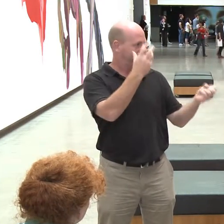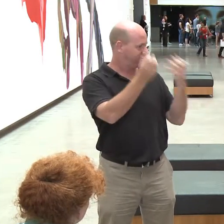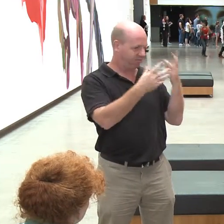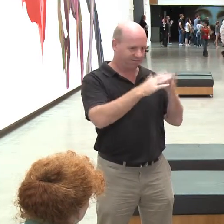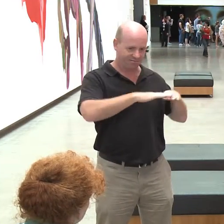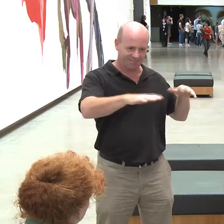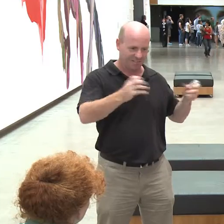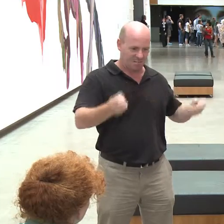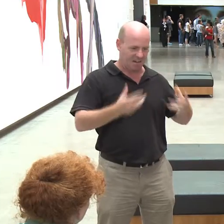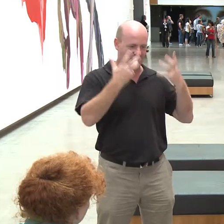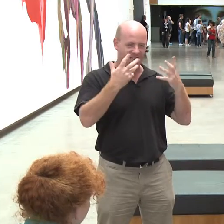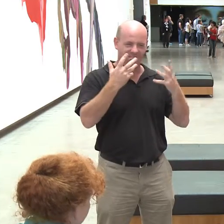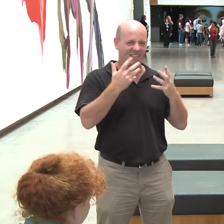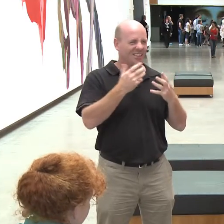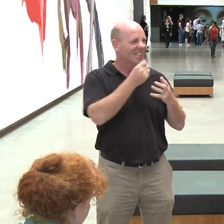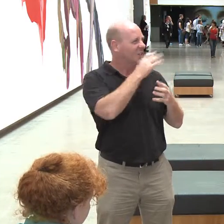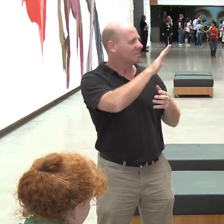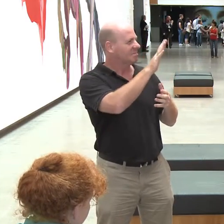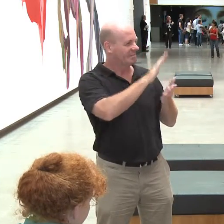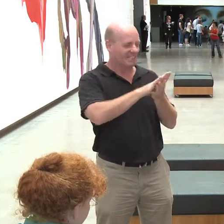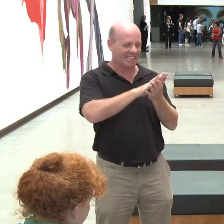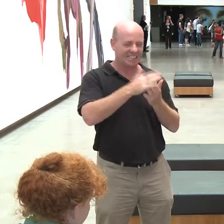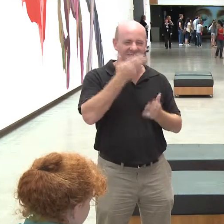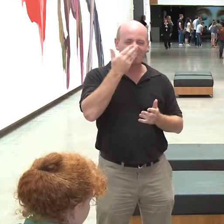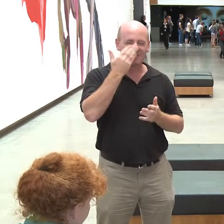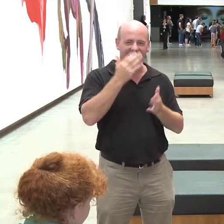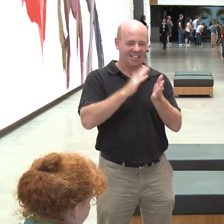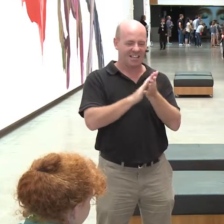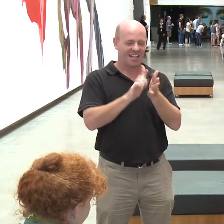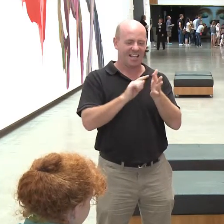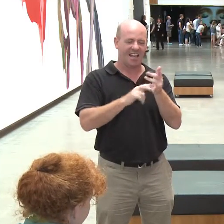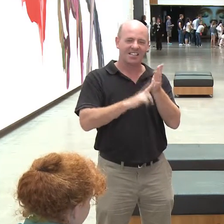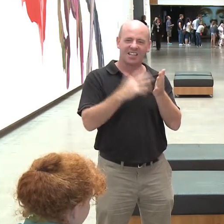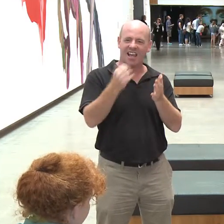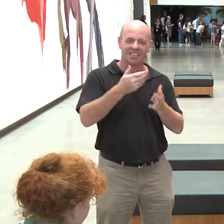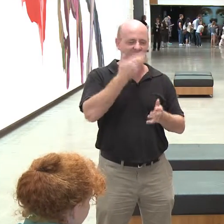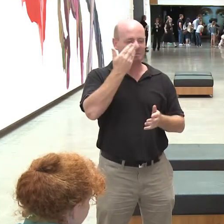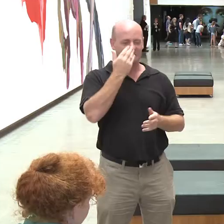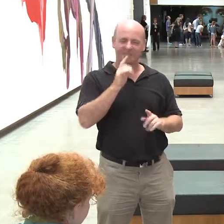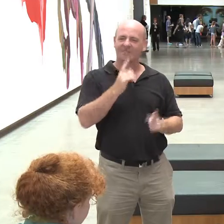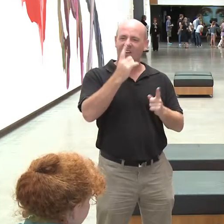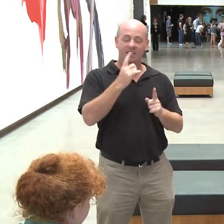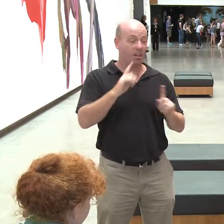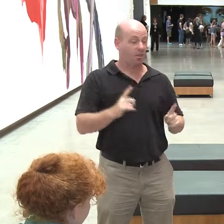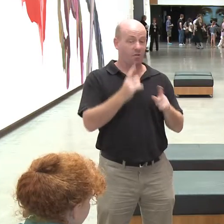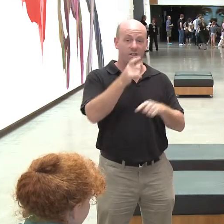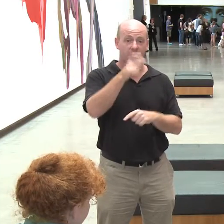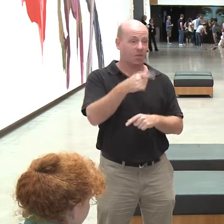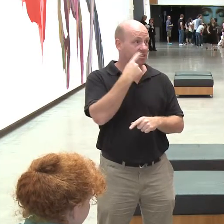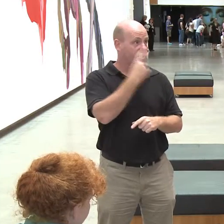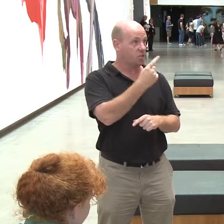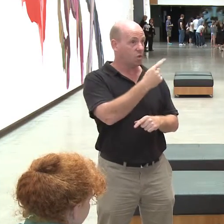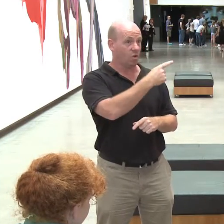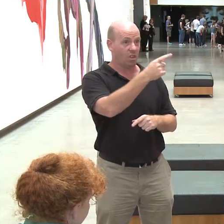lovely, slightly dusty scent that hessian always has. And the first person who saw